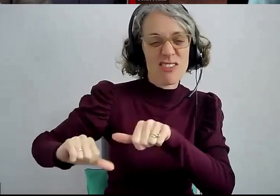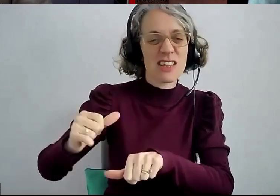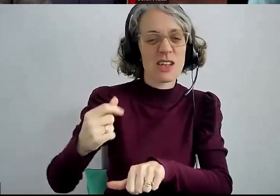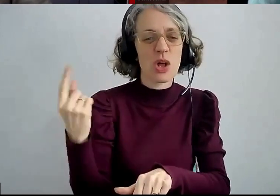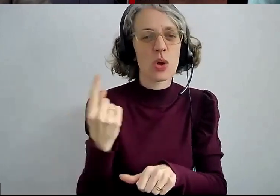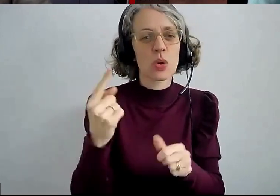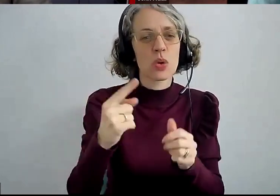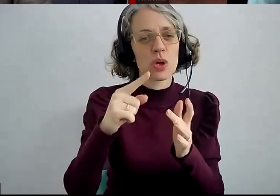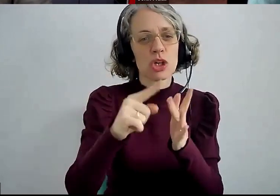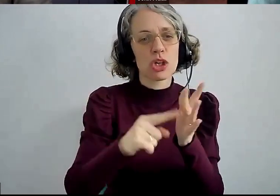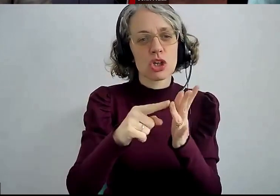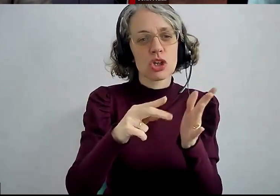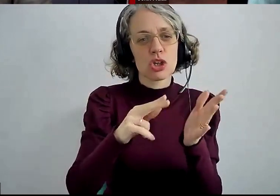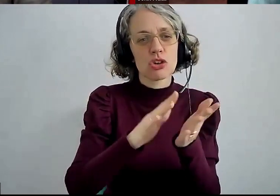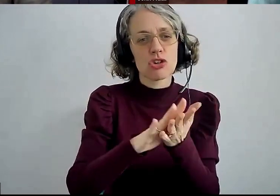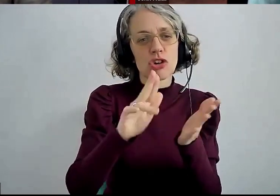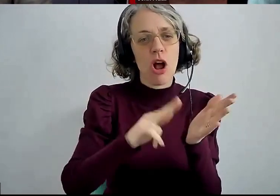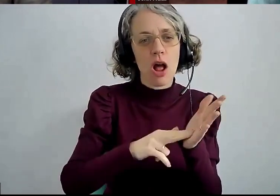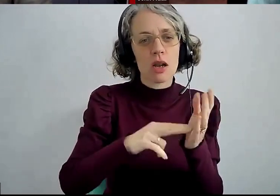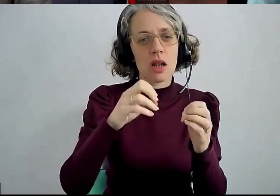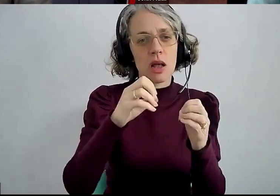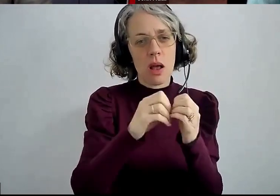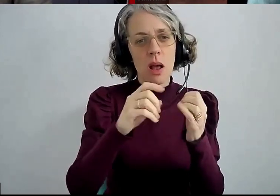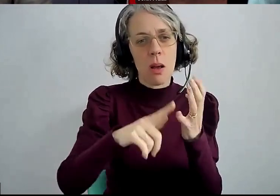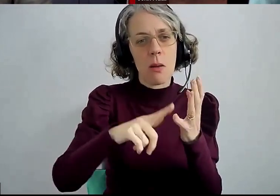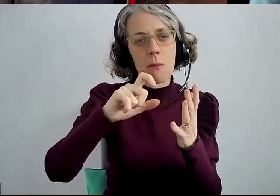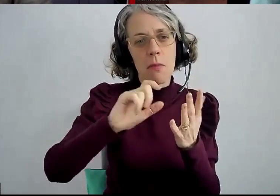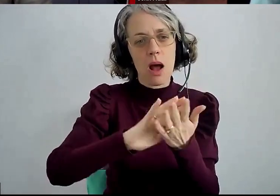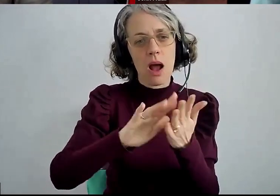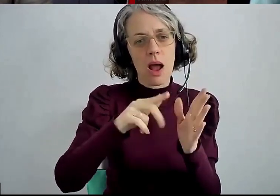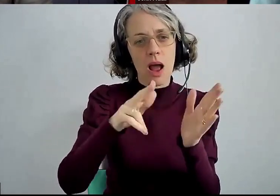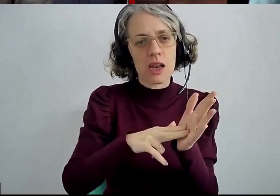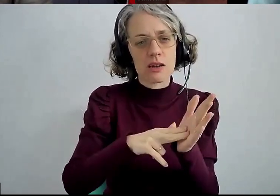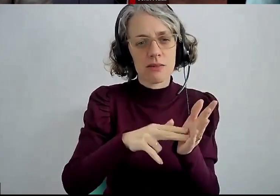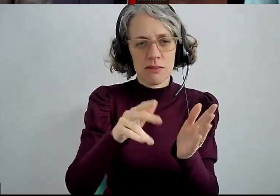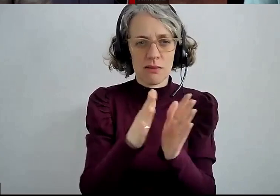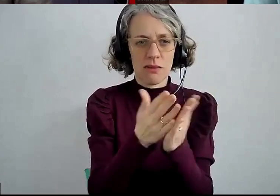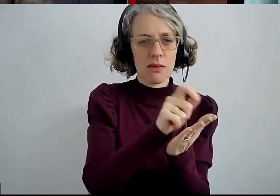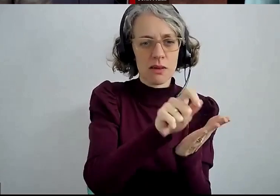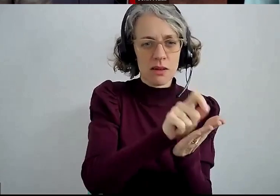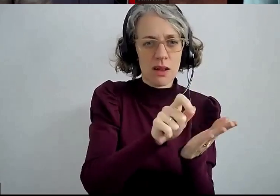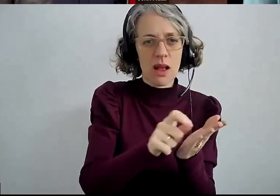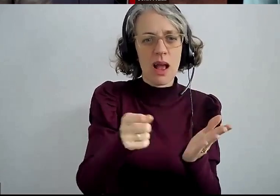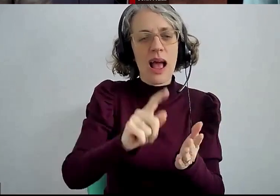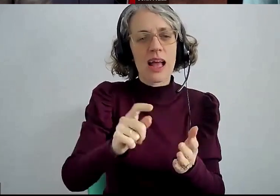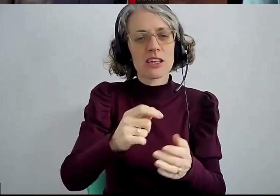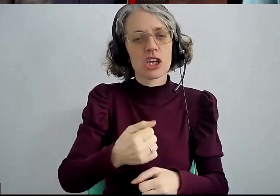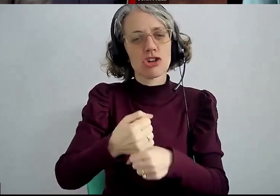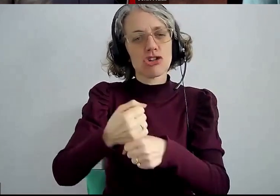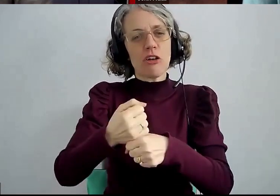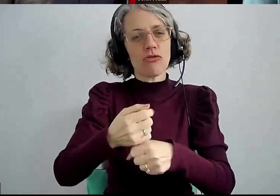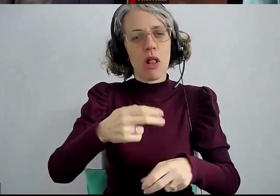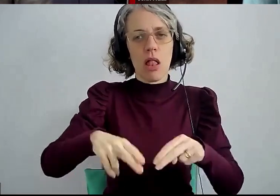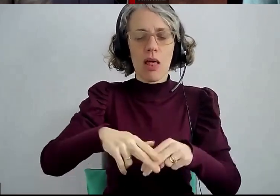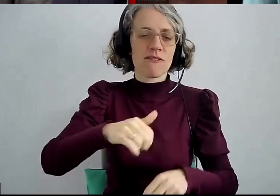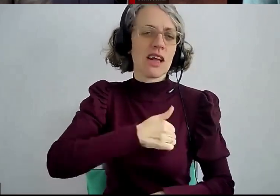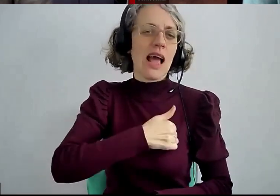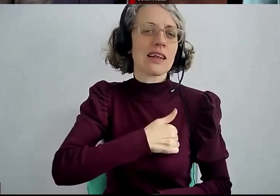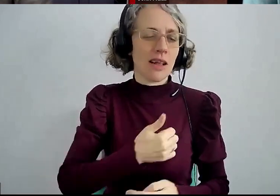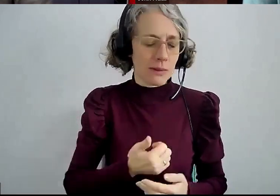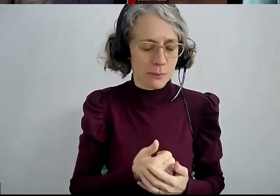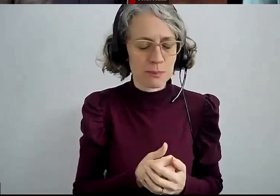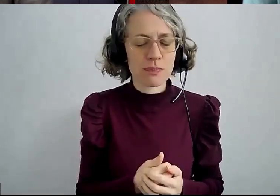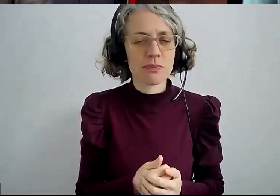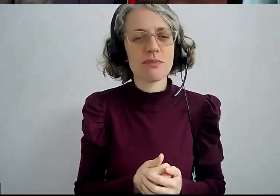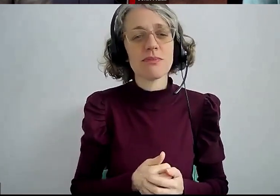John Buchan, the novelist, who was also Governor General of Canada. And in the